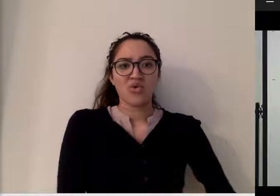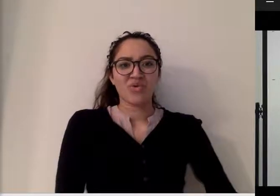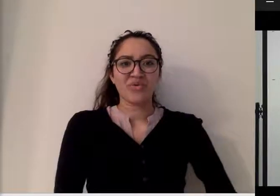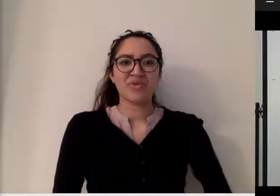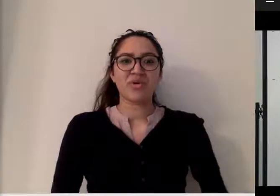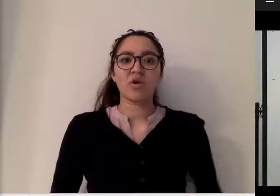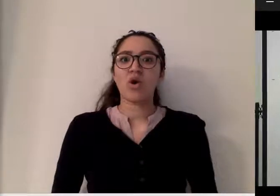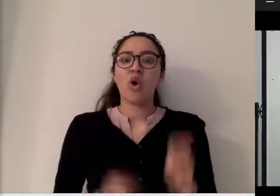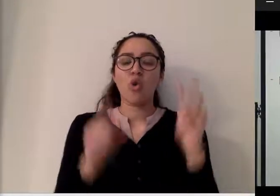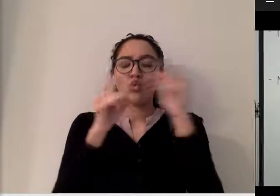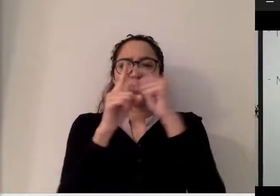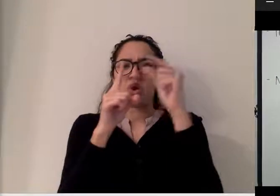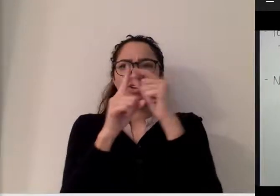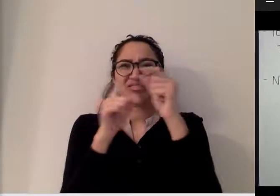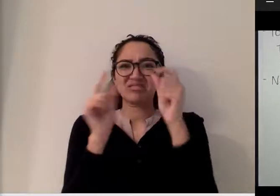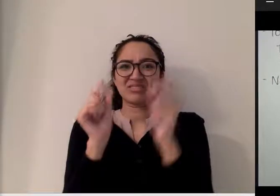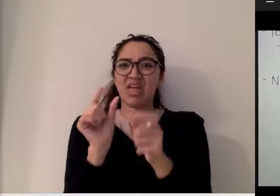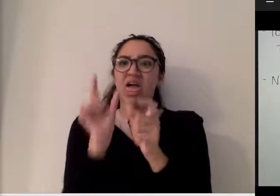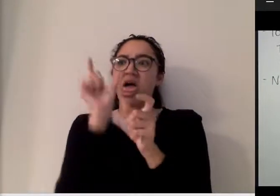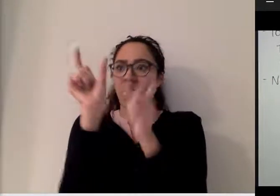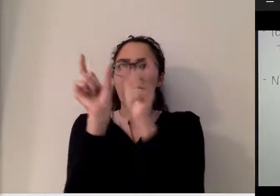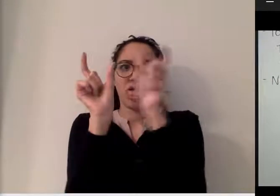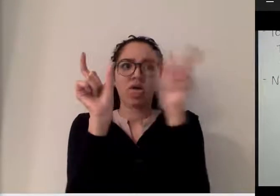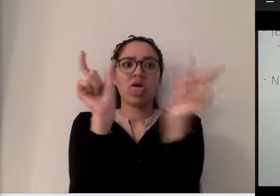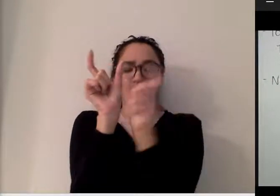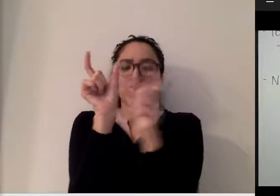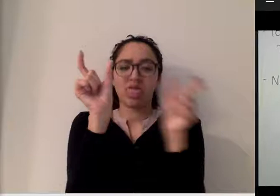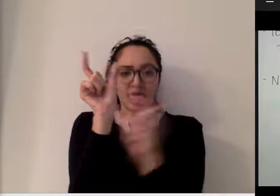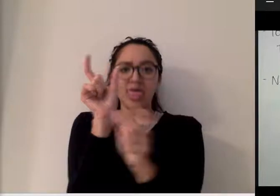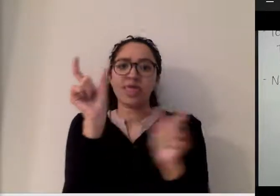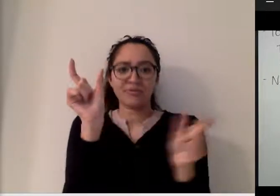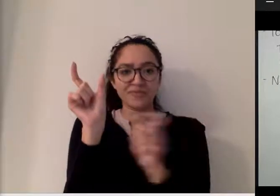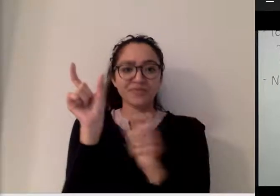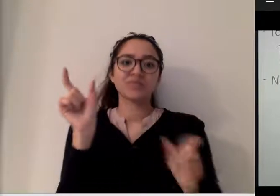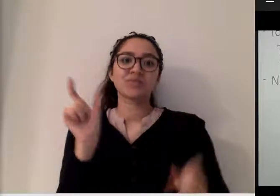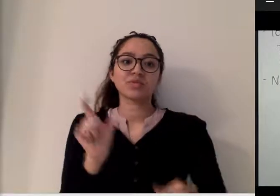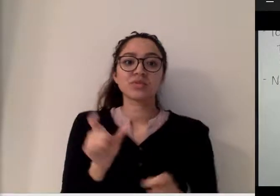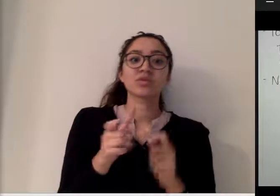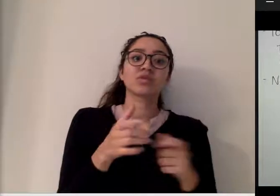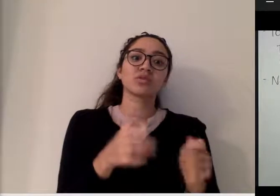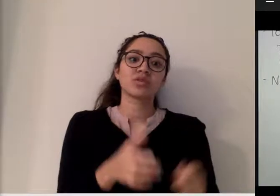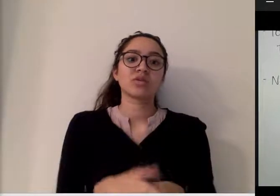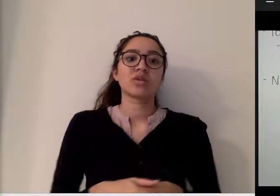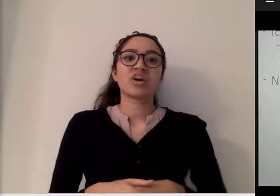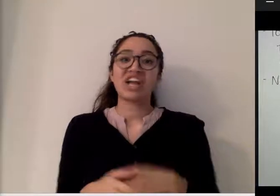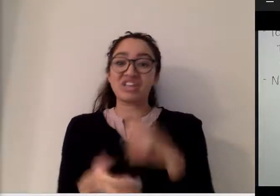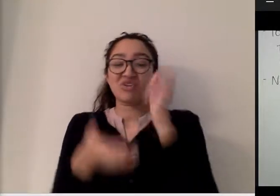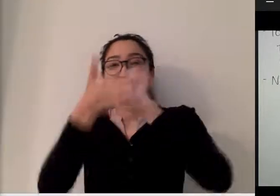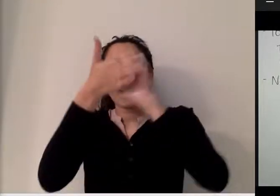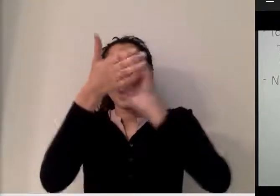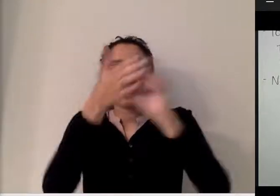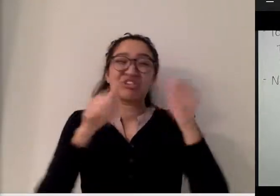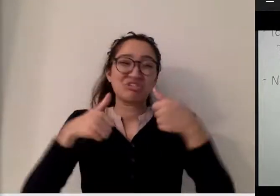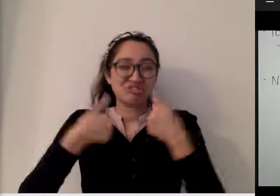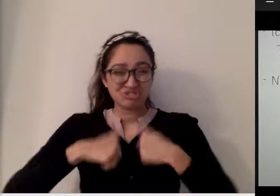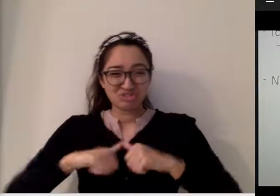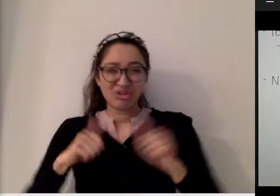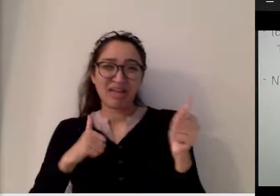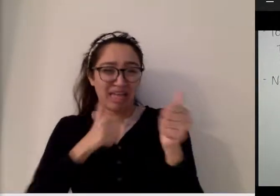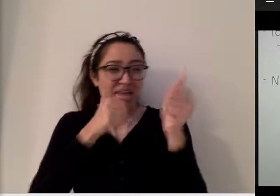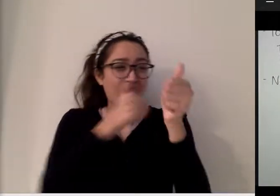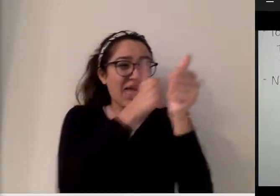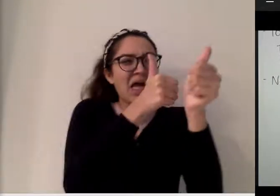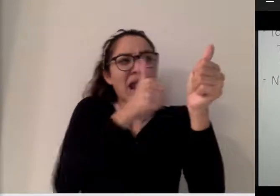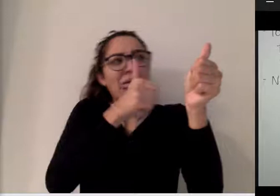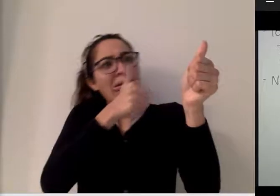many words. And every time you're writing these words, the teacher is always talking faster than you're writing, which means you're falling